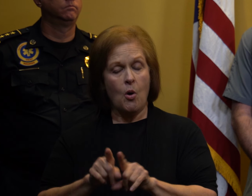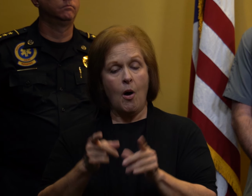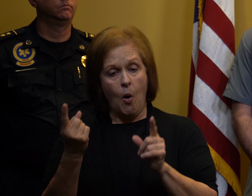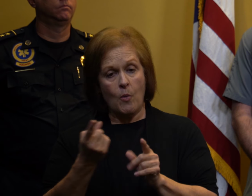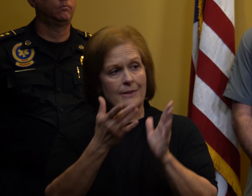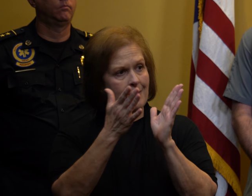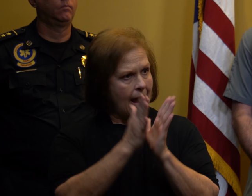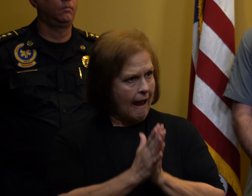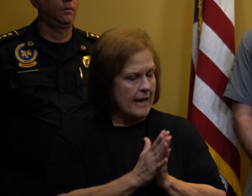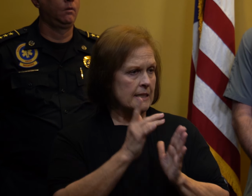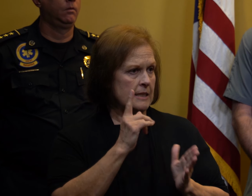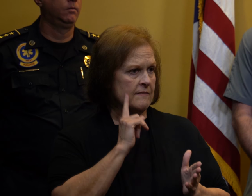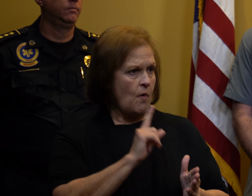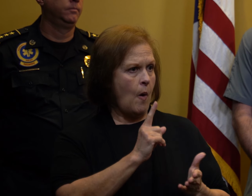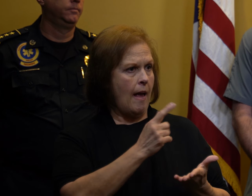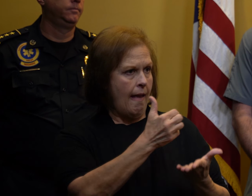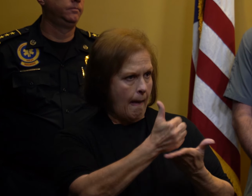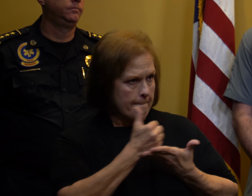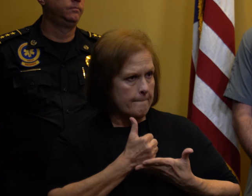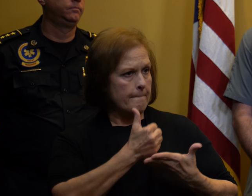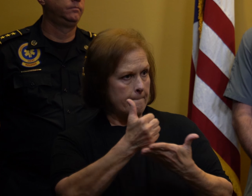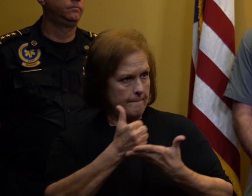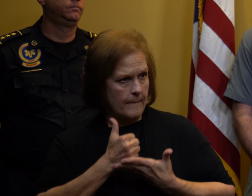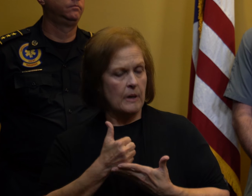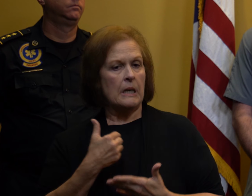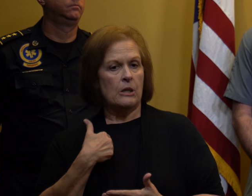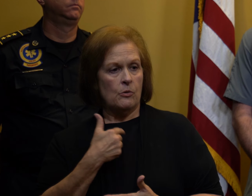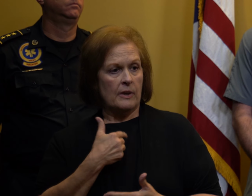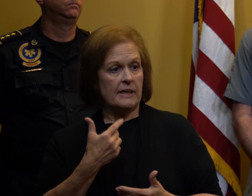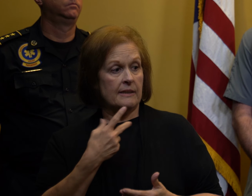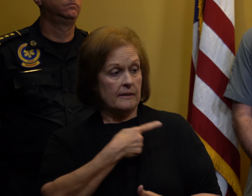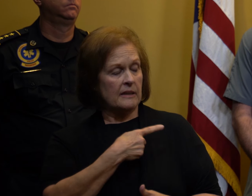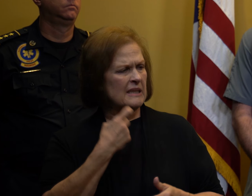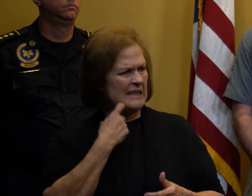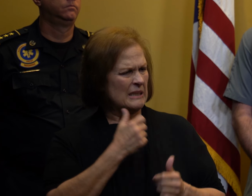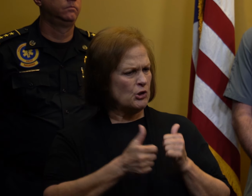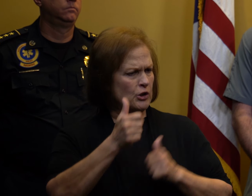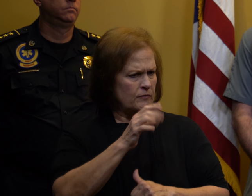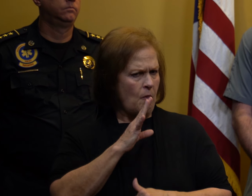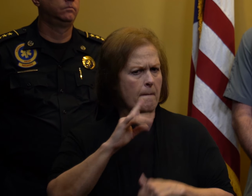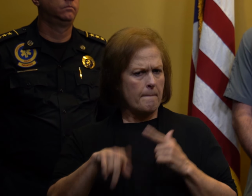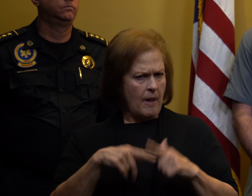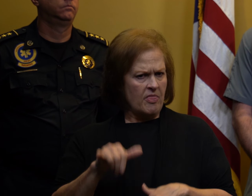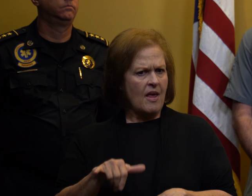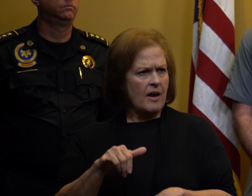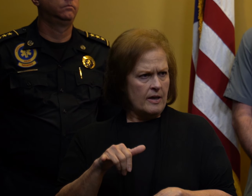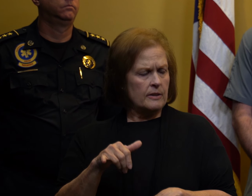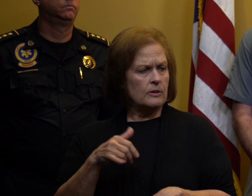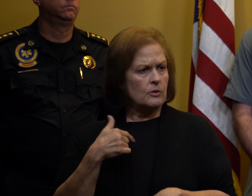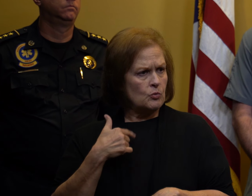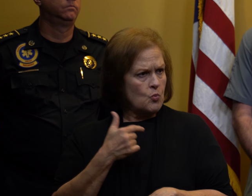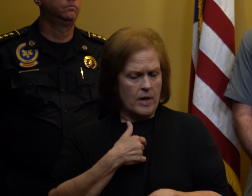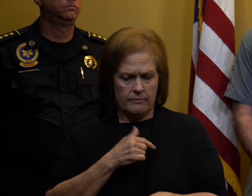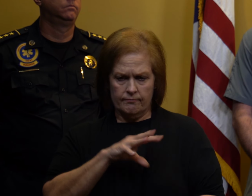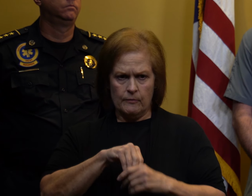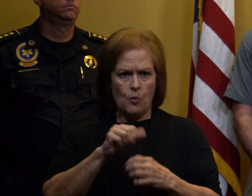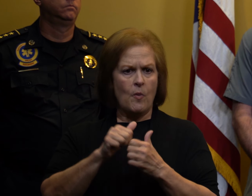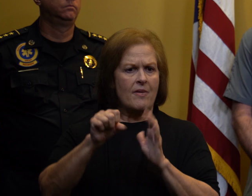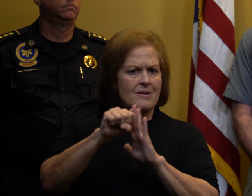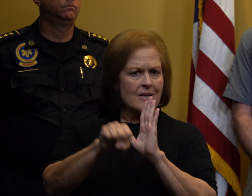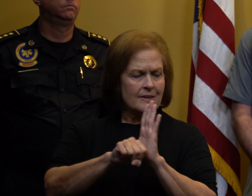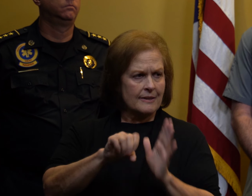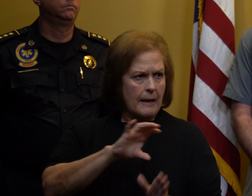always asking, and we do receive. I believe that Deputy Chief spoke to that. Even an infusion of Louisiana State